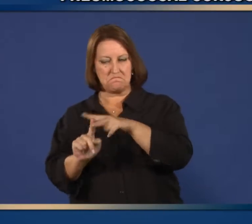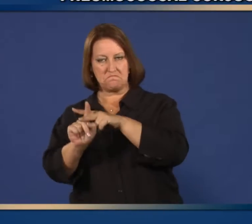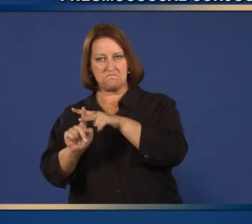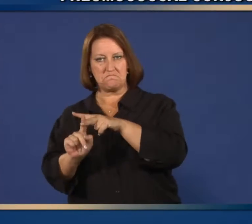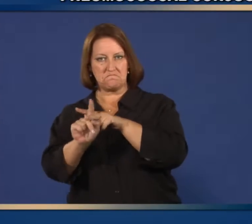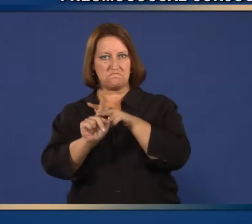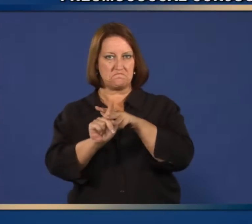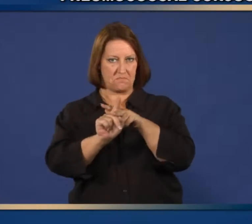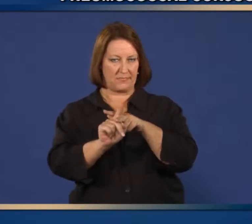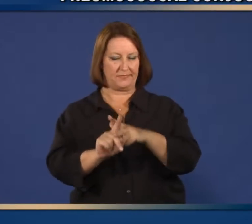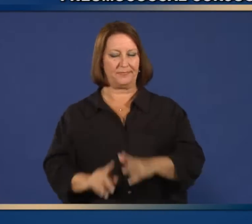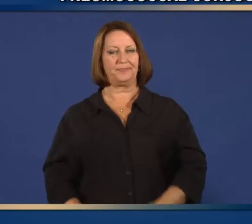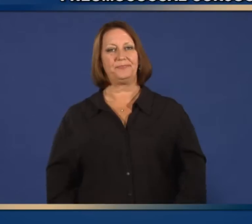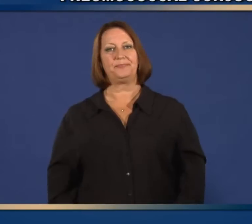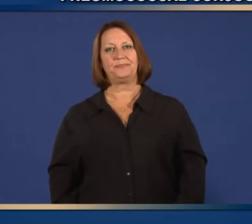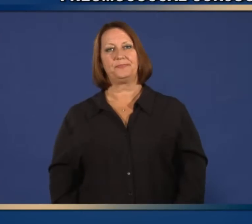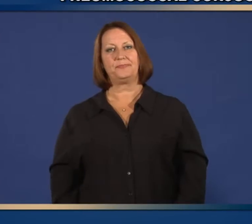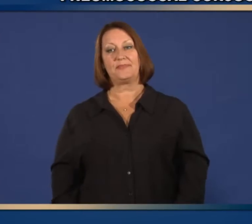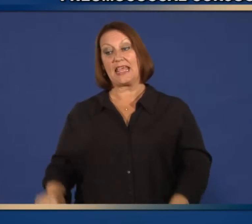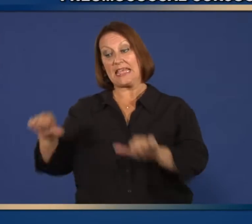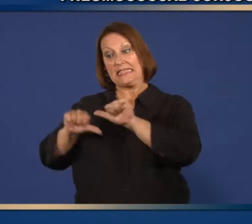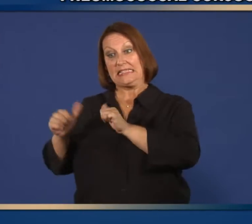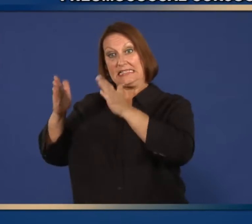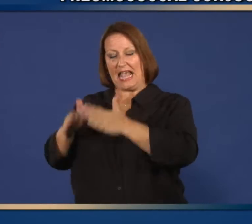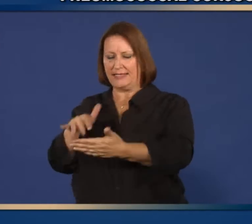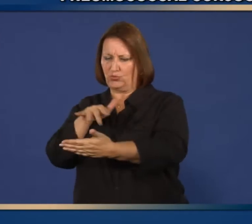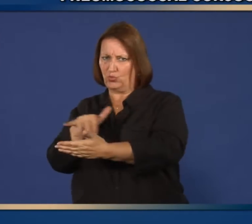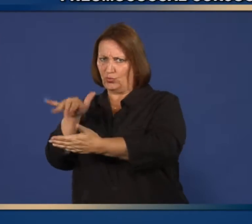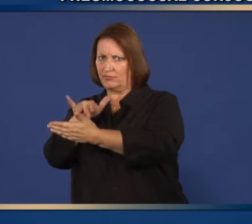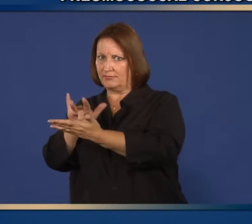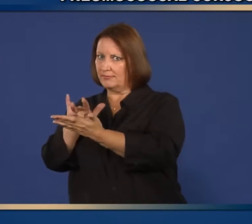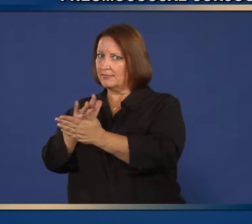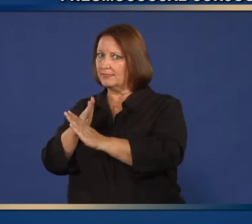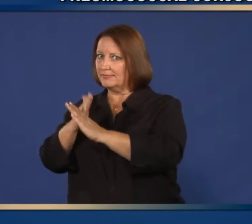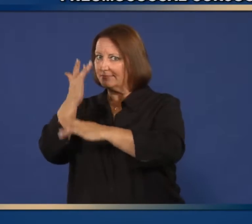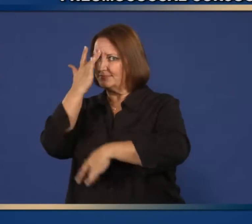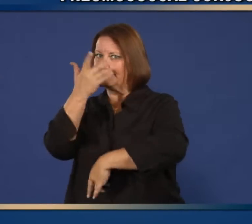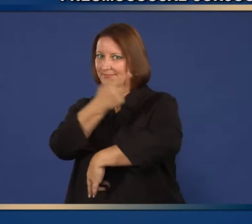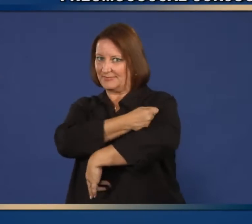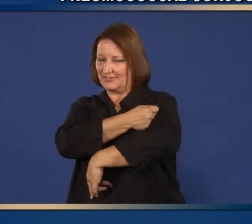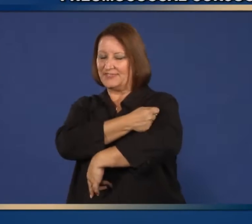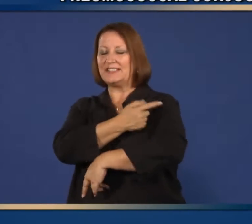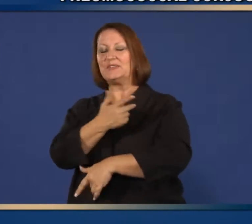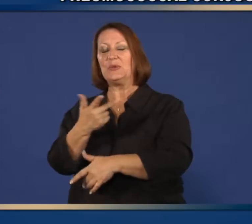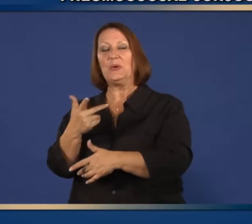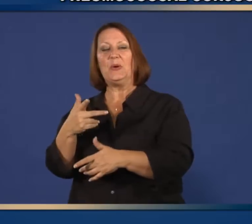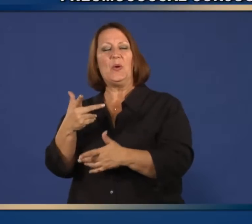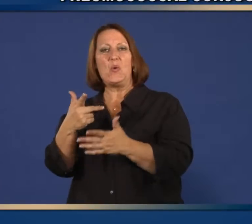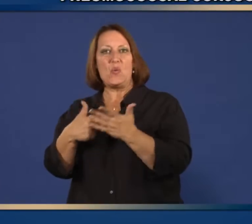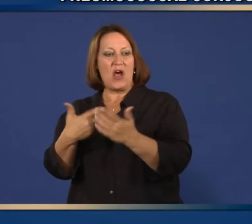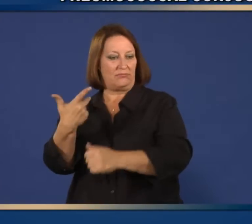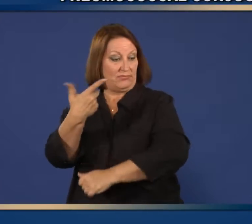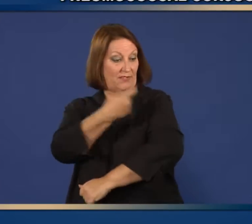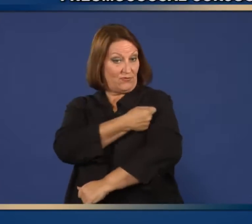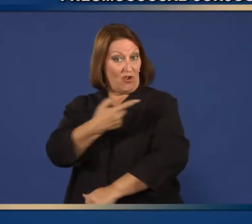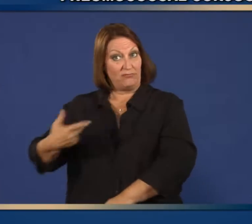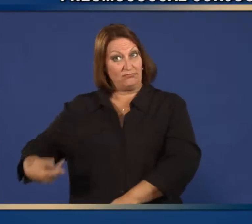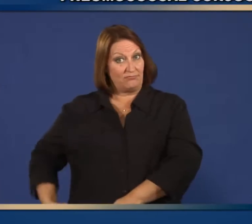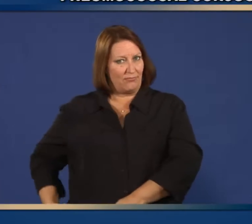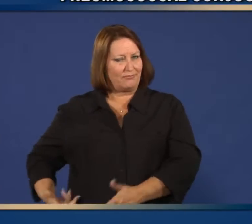small. In studies, most reactions after PCV13 were mild.